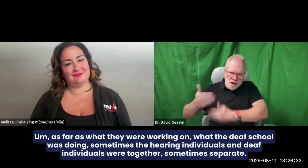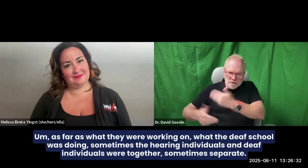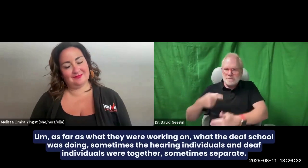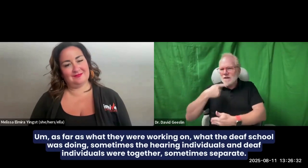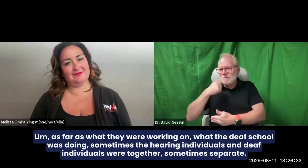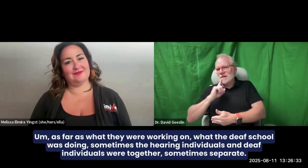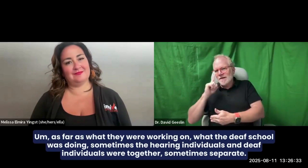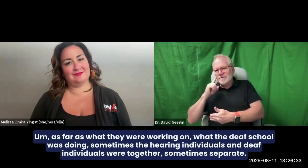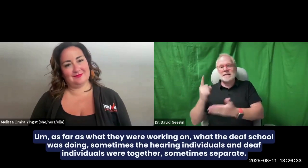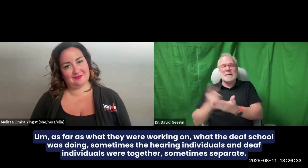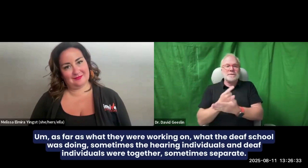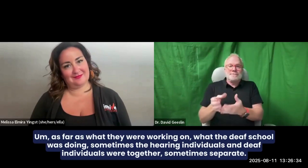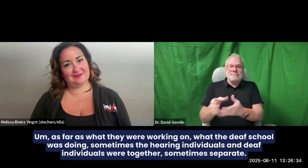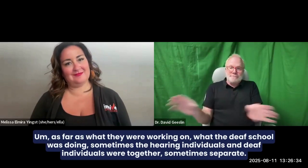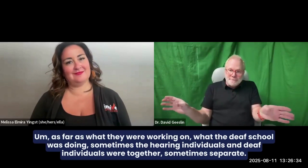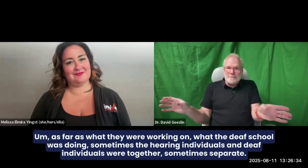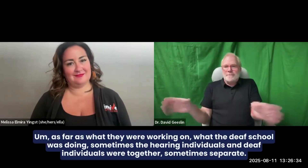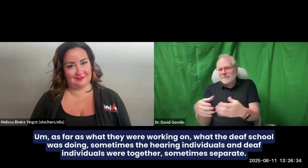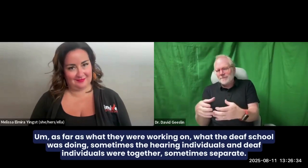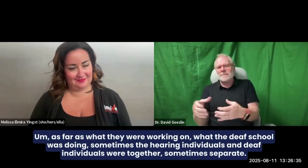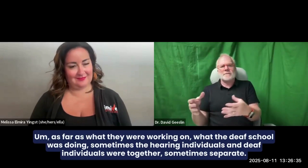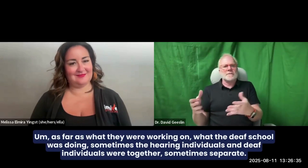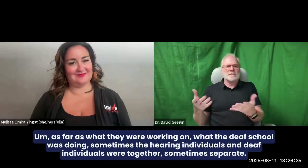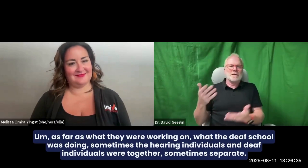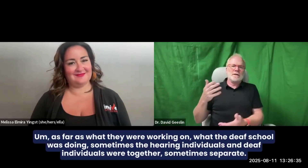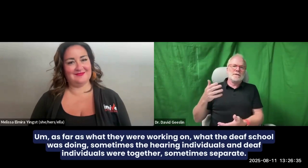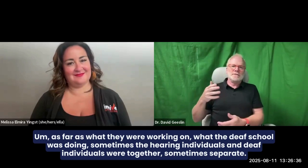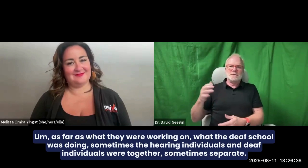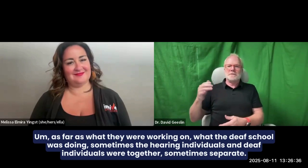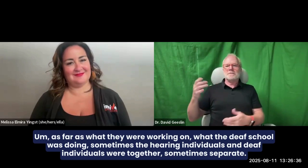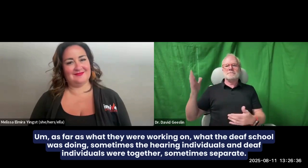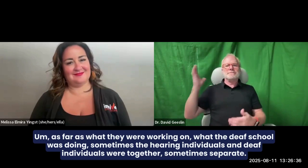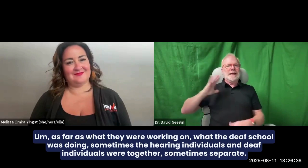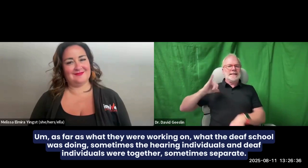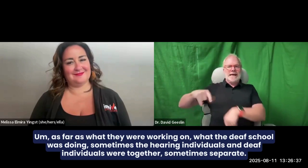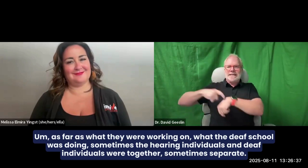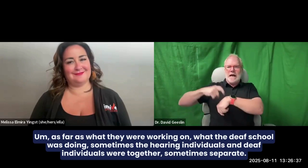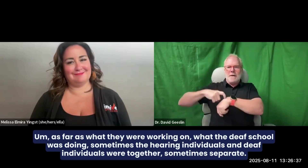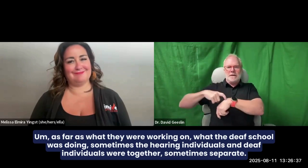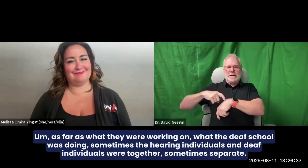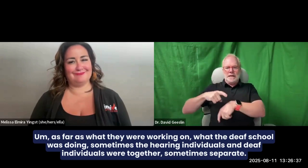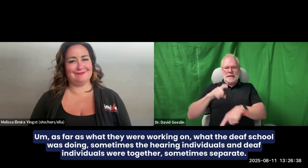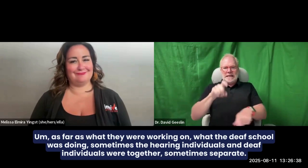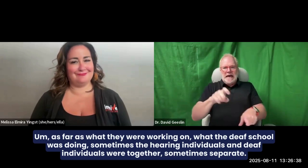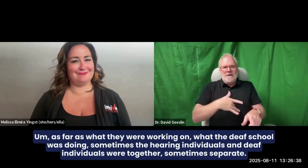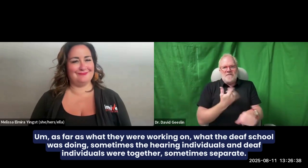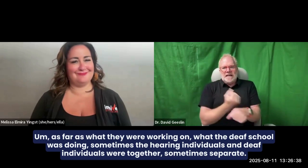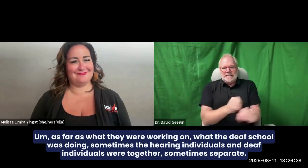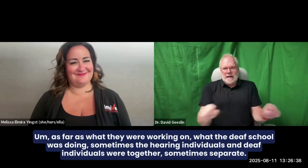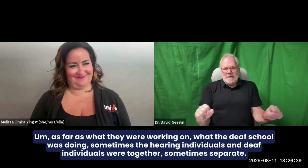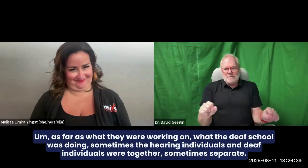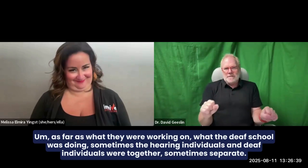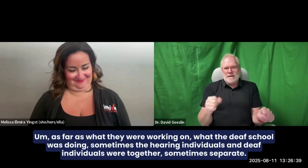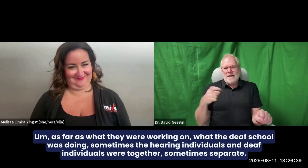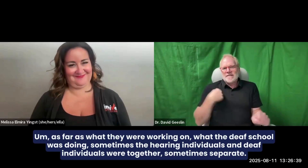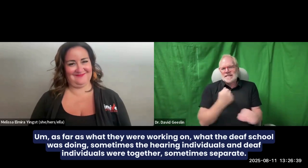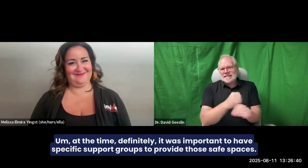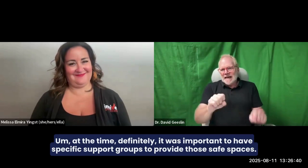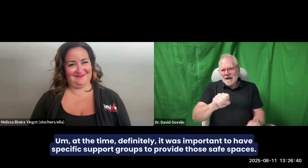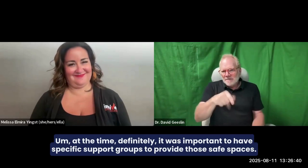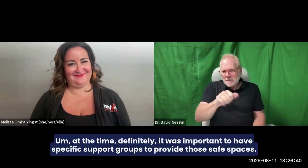while, as far as what they were working on, what the deaf school was doing. Sometimes the hearing individuals and deaf individuals work together, sometimes